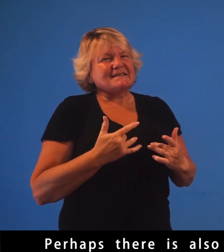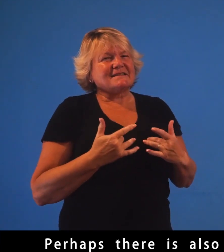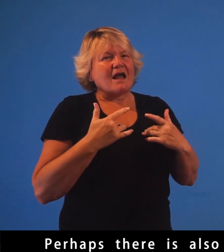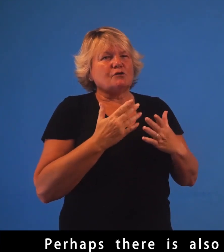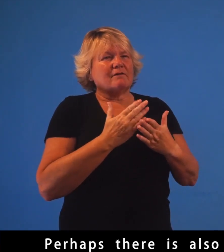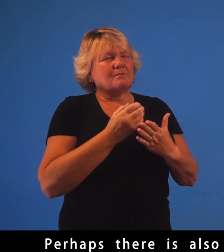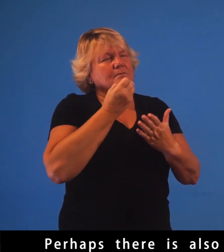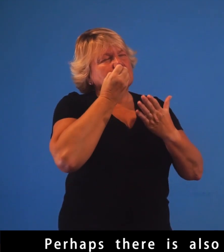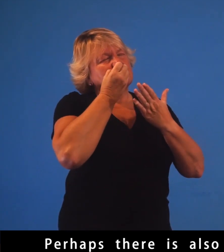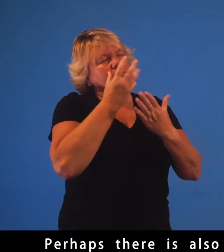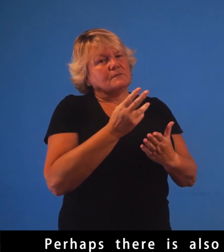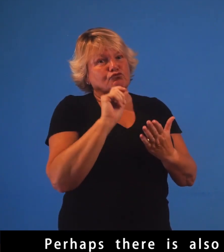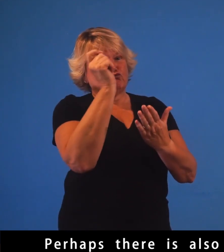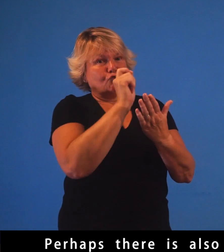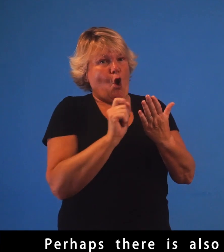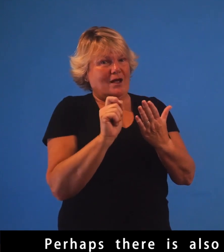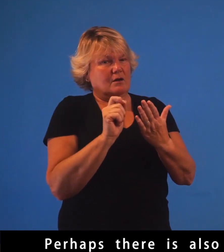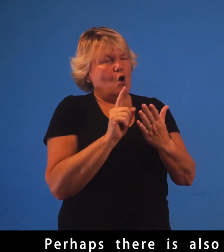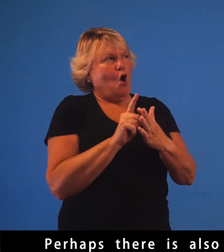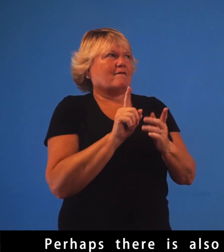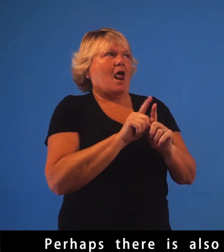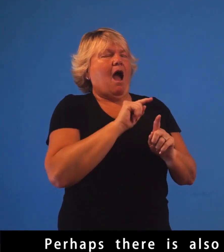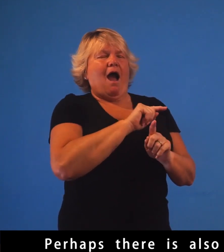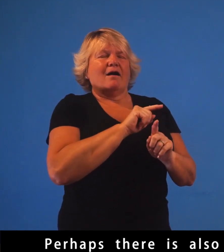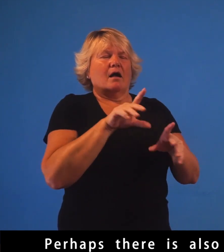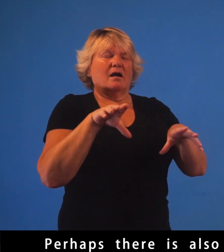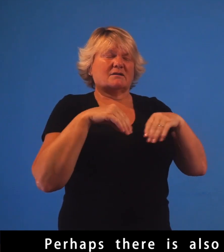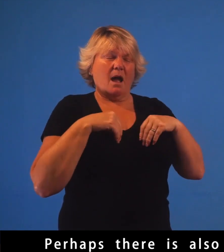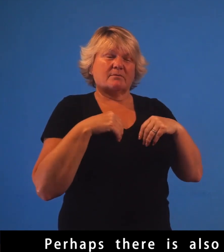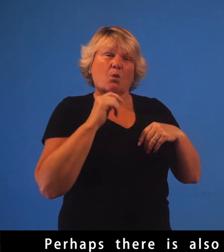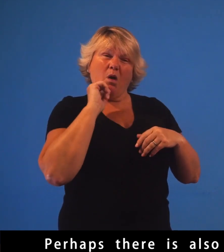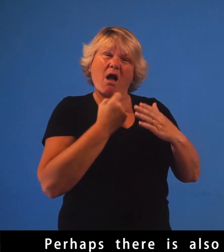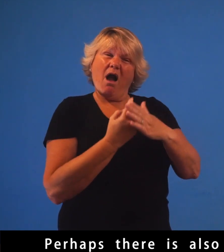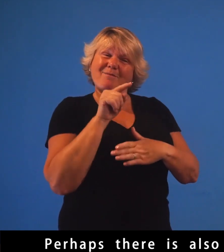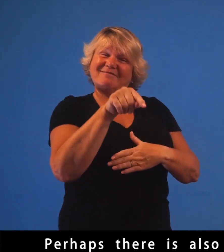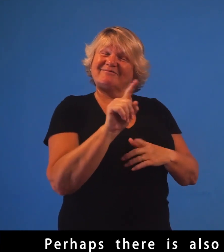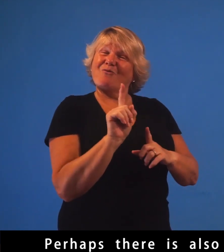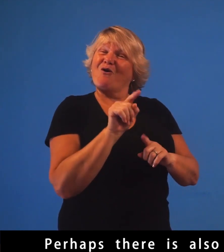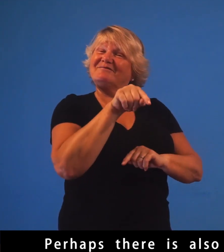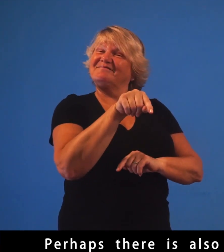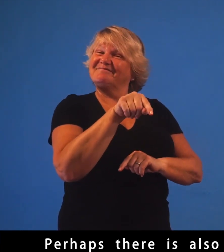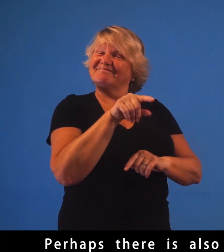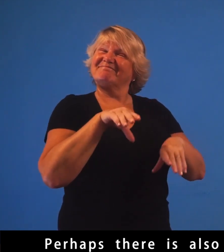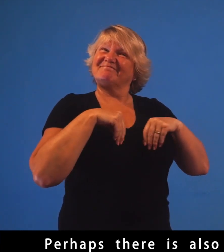Perhaps there is also a sense in this beautiful drawing of an acceptance of what lies ahead.